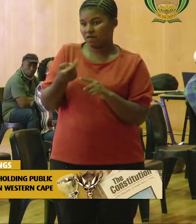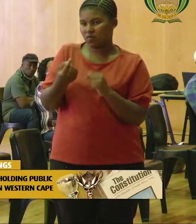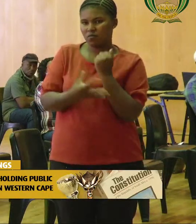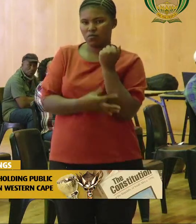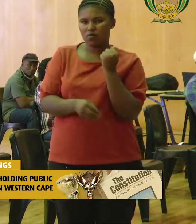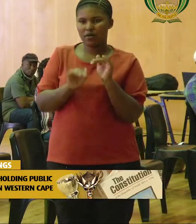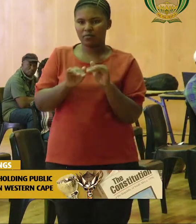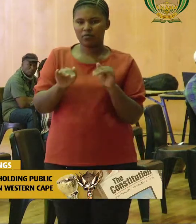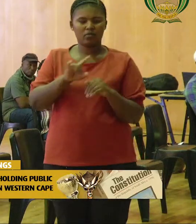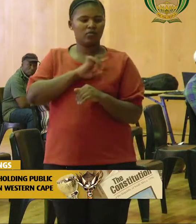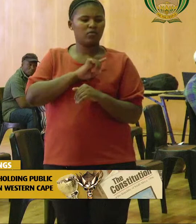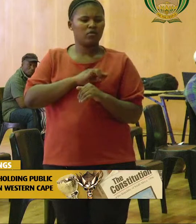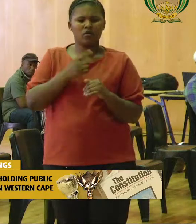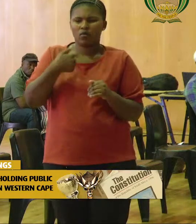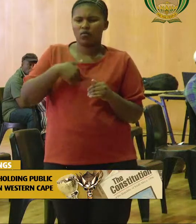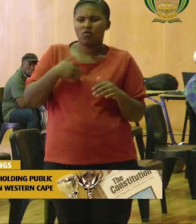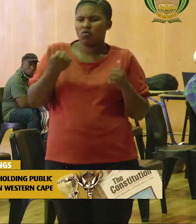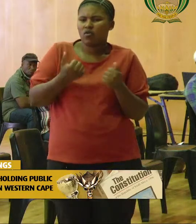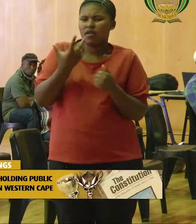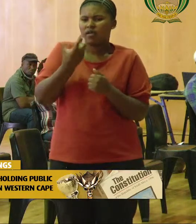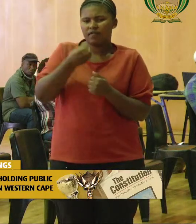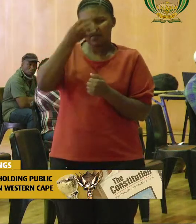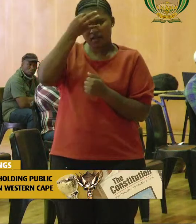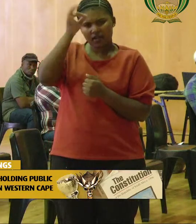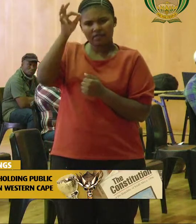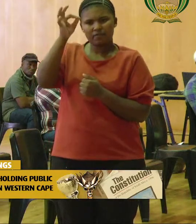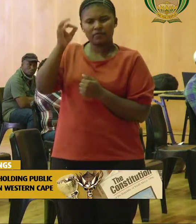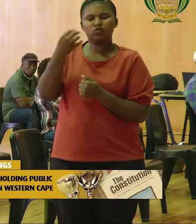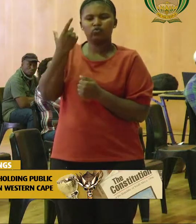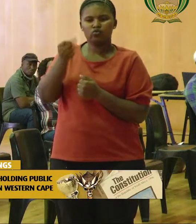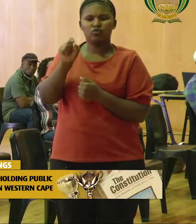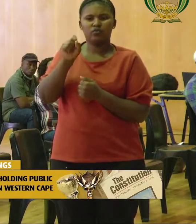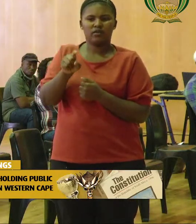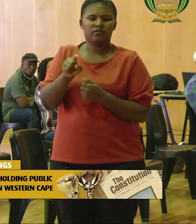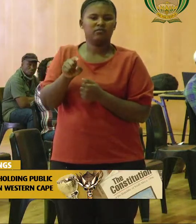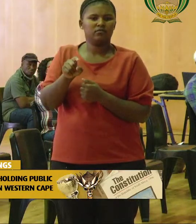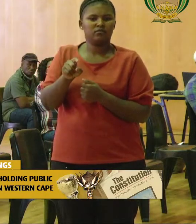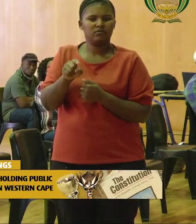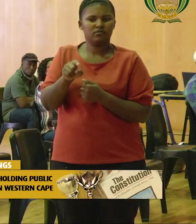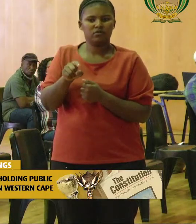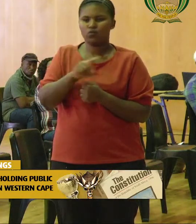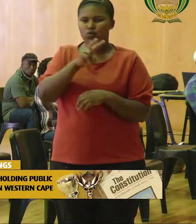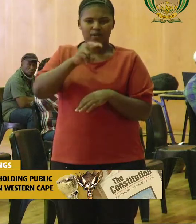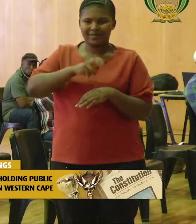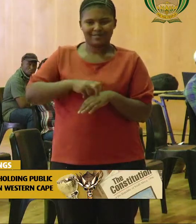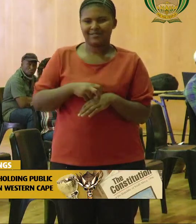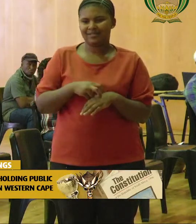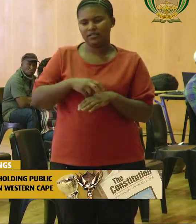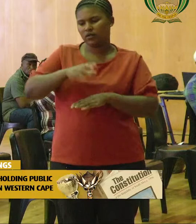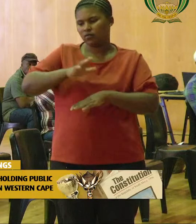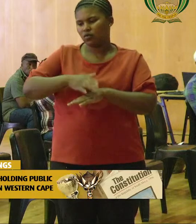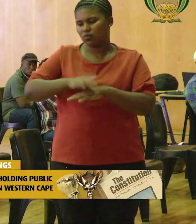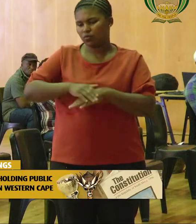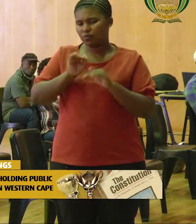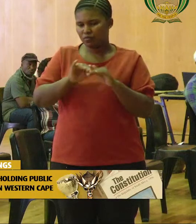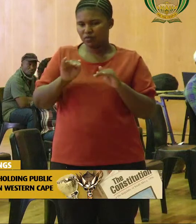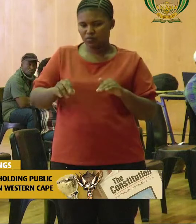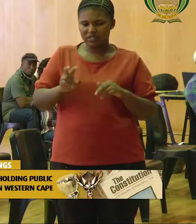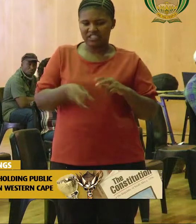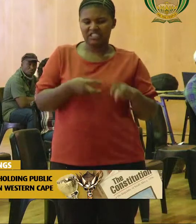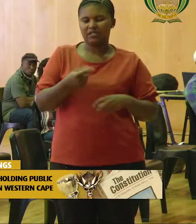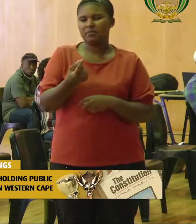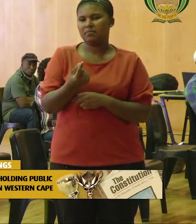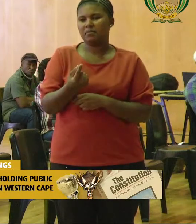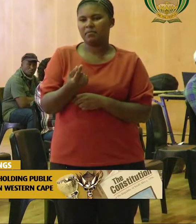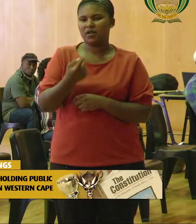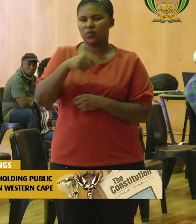because we already have the government that is doing that for us. So we don't need another people to do that for us.